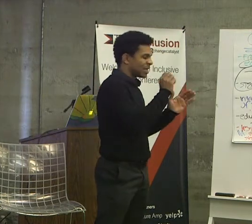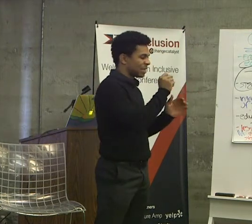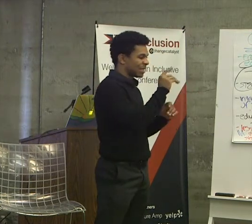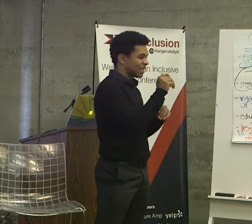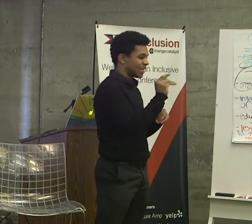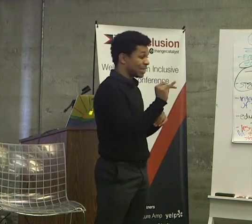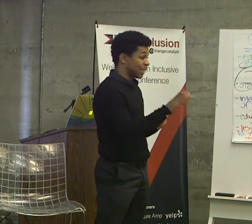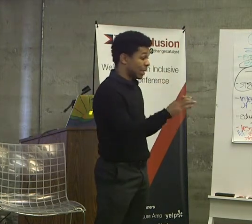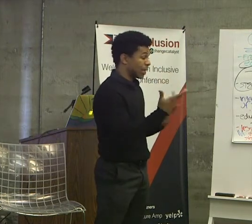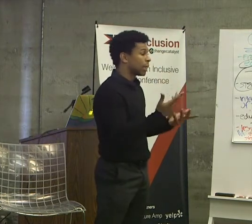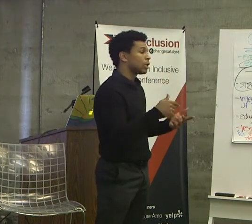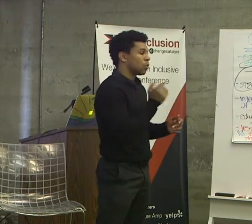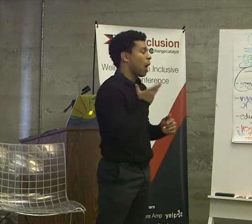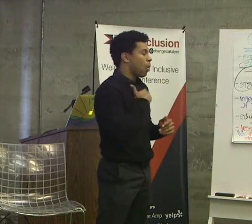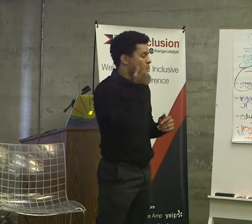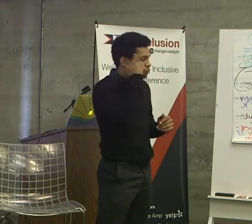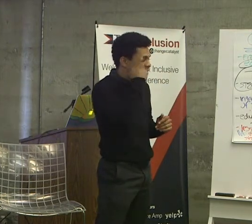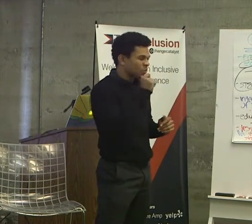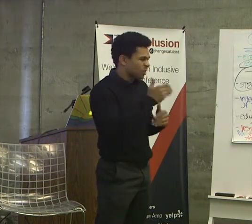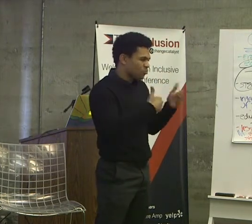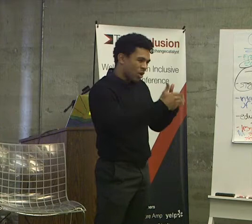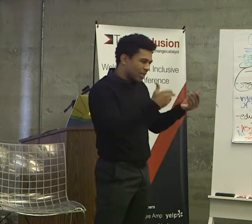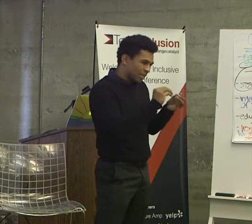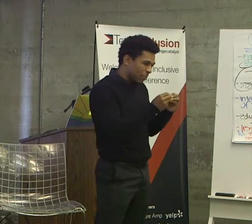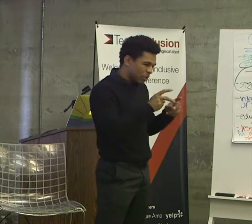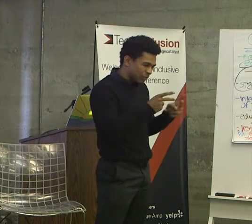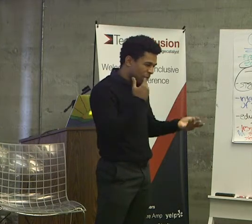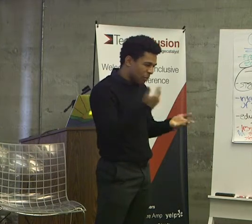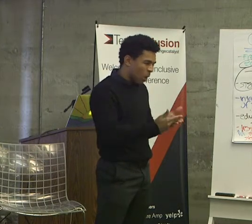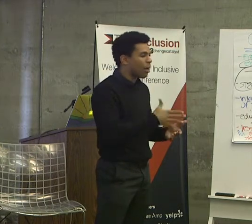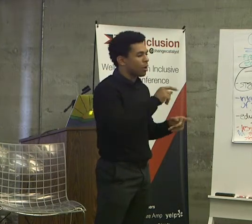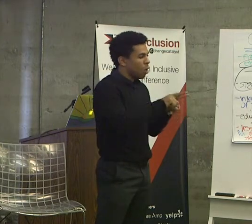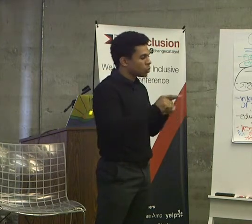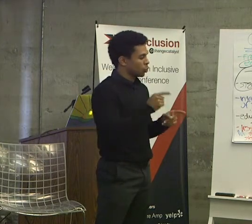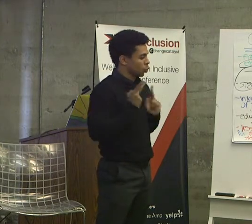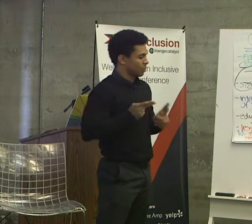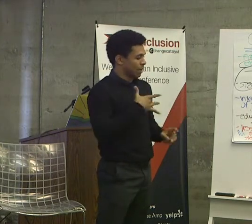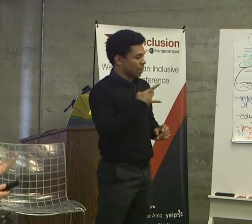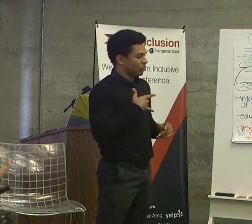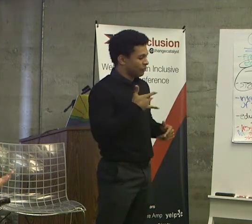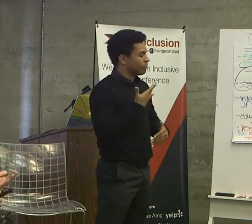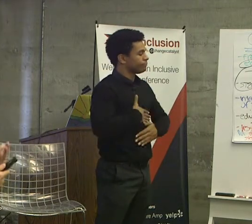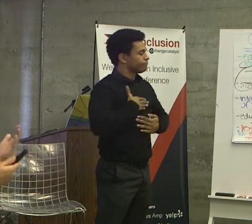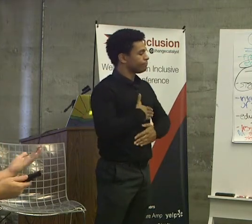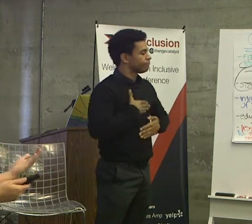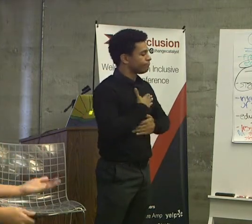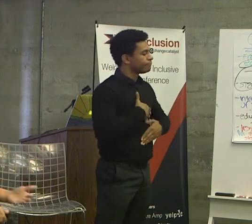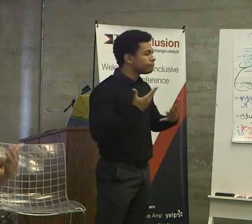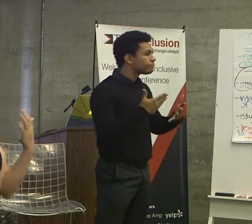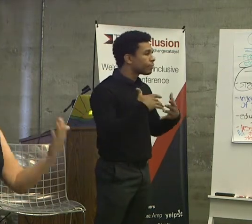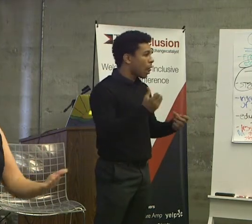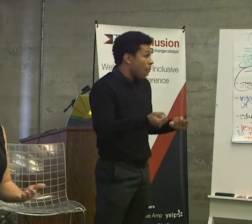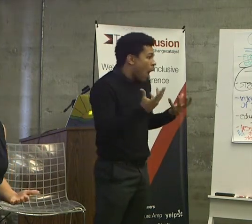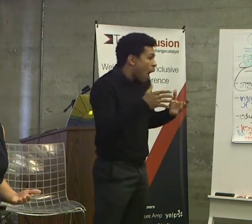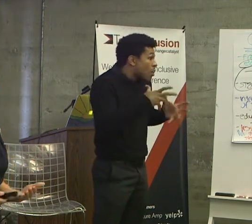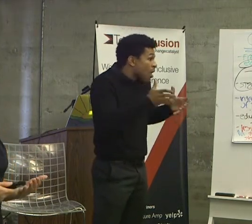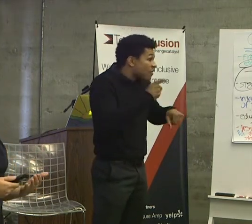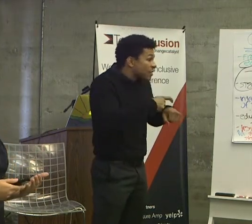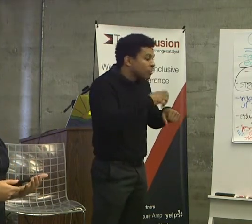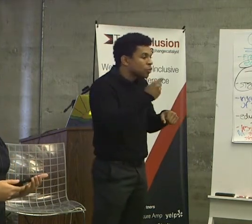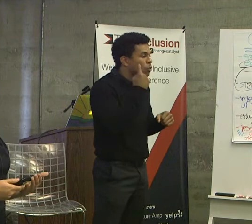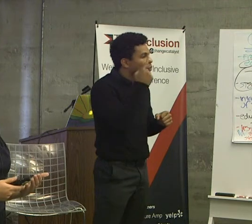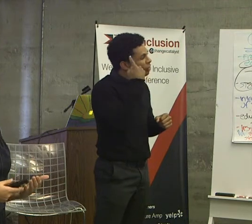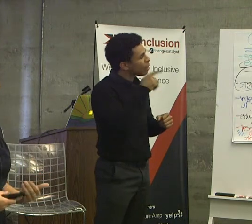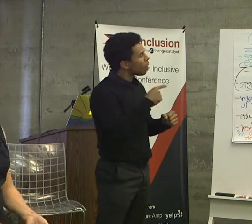huge numbers very well, and we also like to feel pleasant a lot of the time. So when you think about 1 million deaths or 1 million people